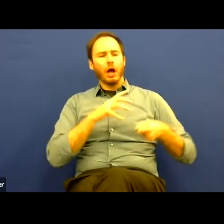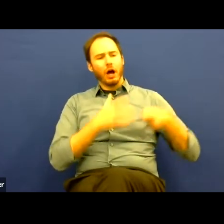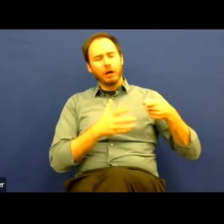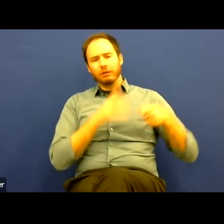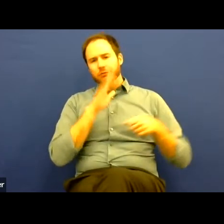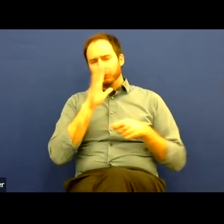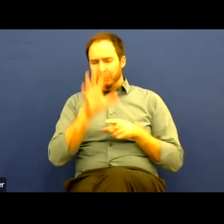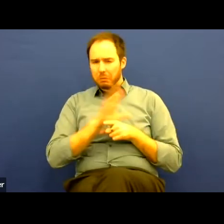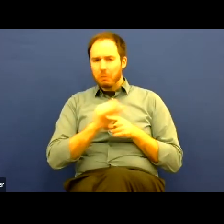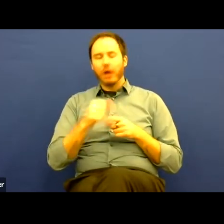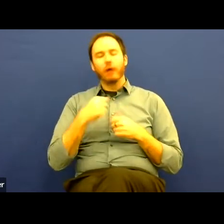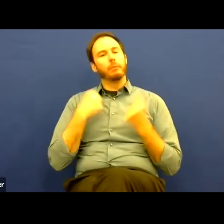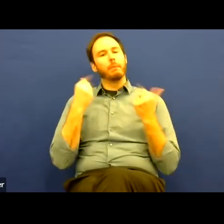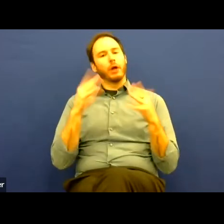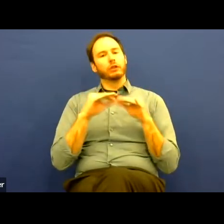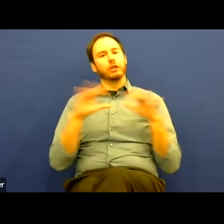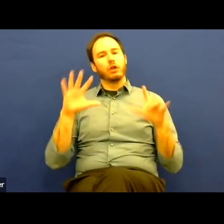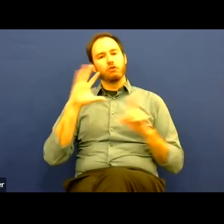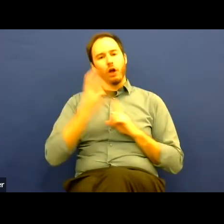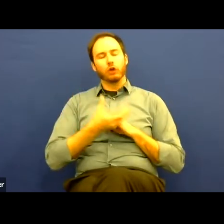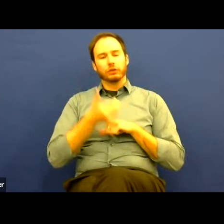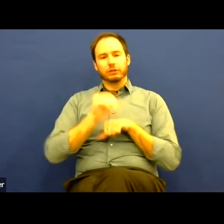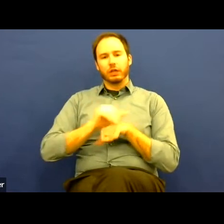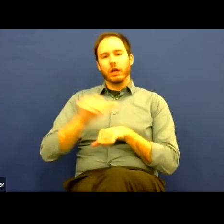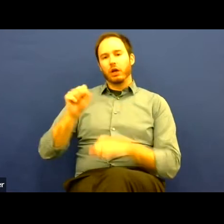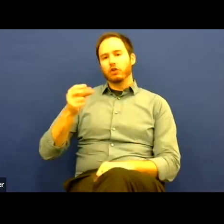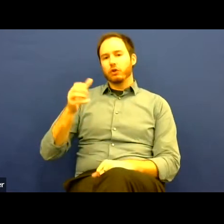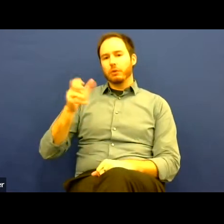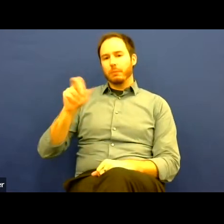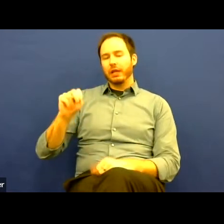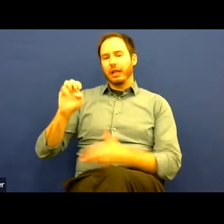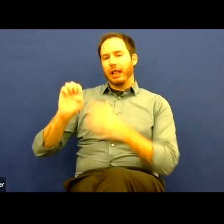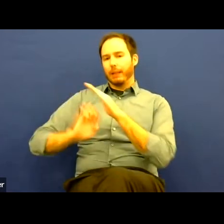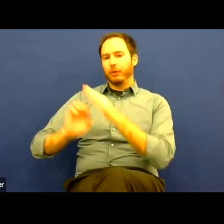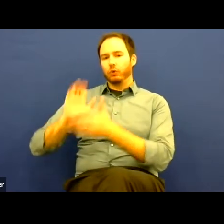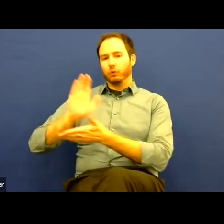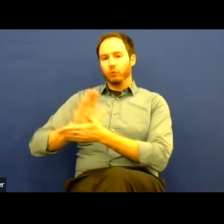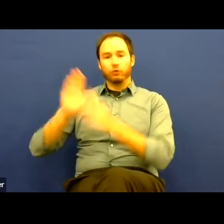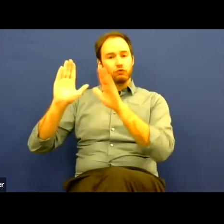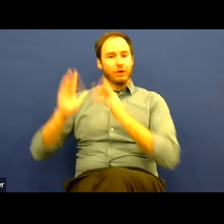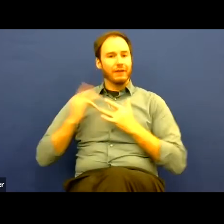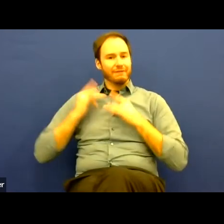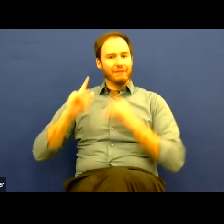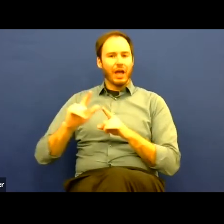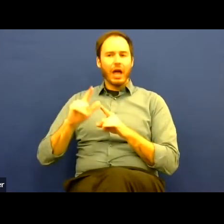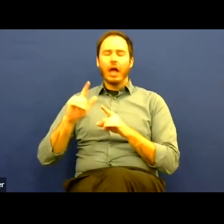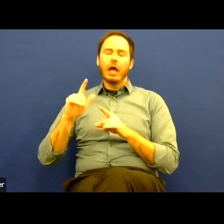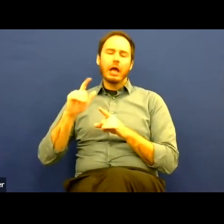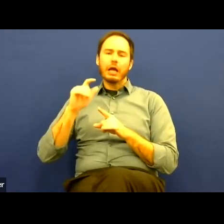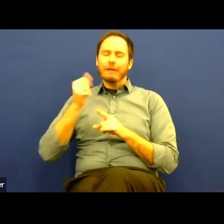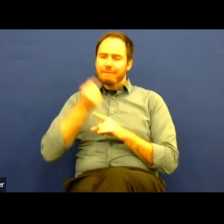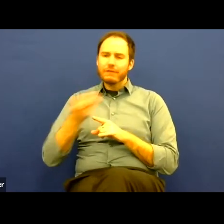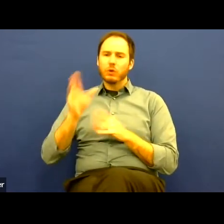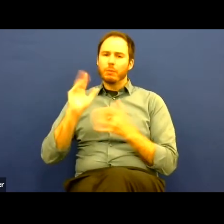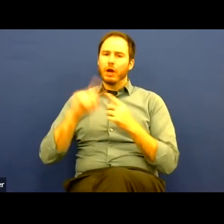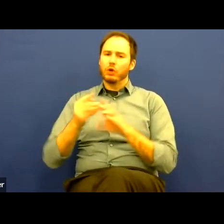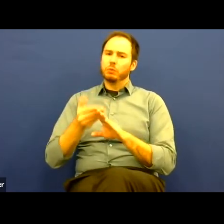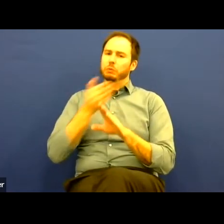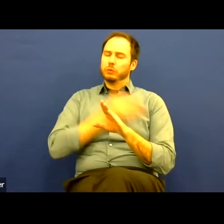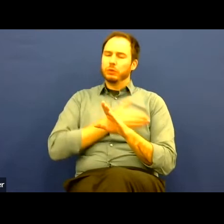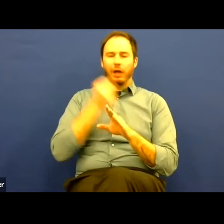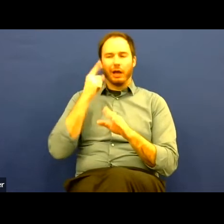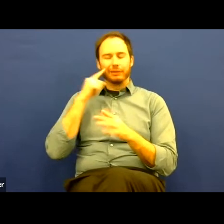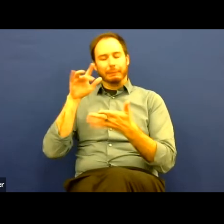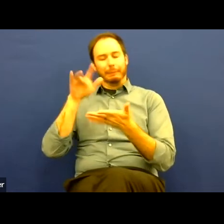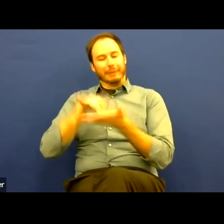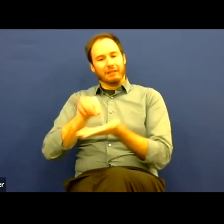hosted Multicultural Night on November 8th at Sherman Elementary School. Great event, not as well attended as previous years, likely because it was in the middle of the